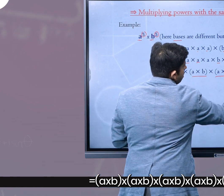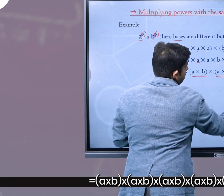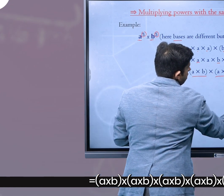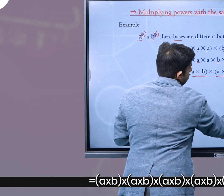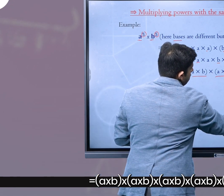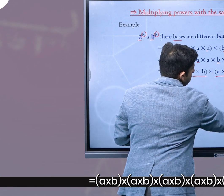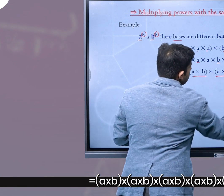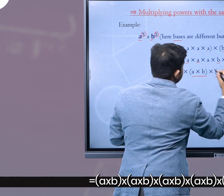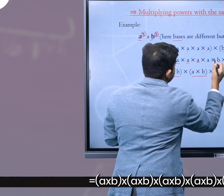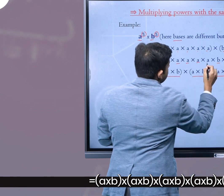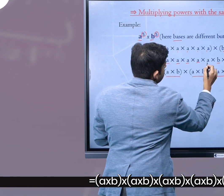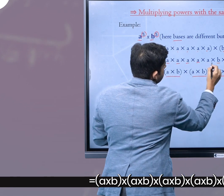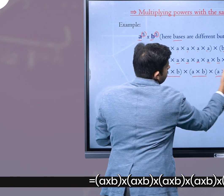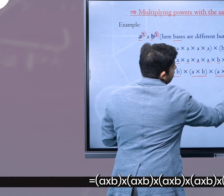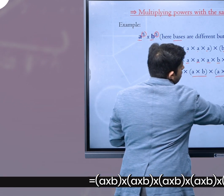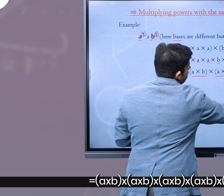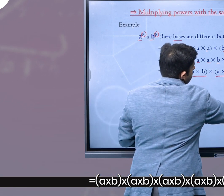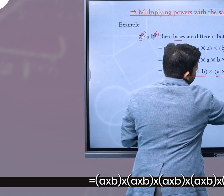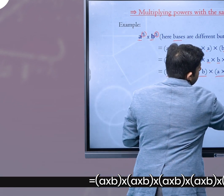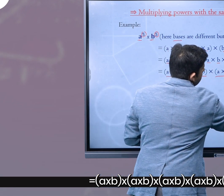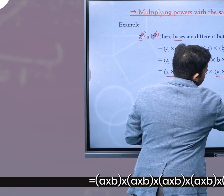into a into b into a into b